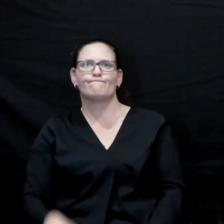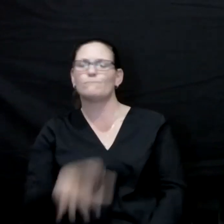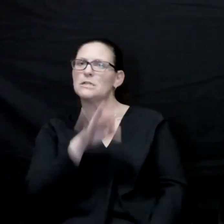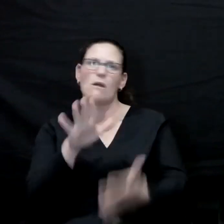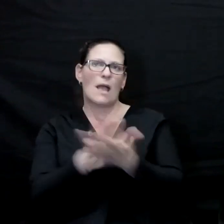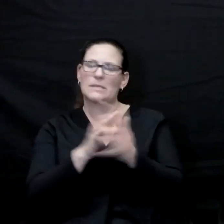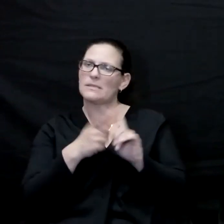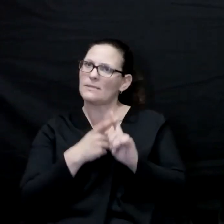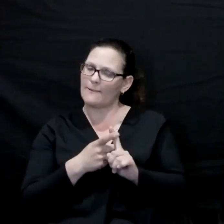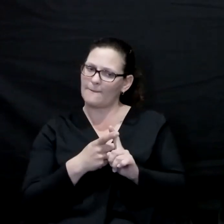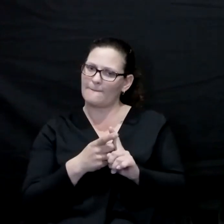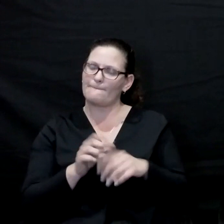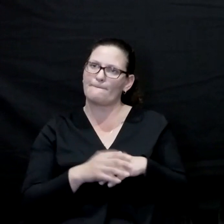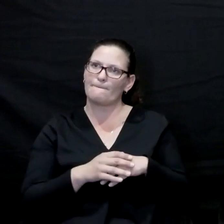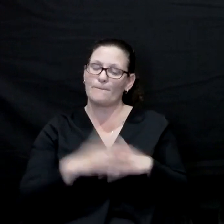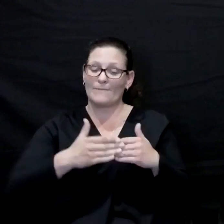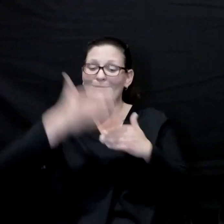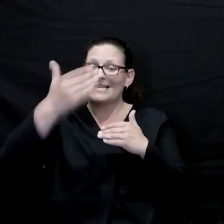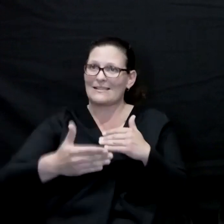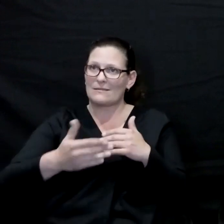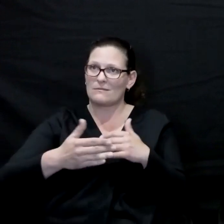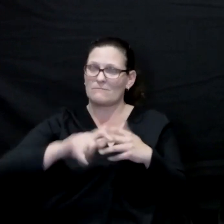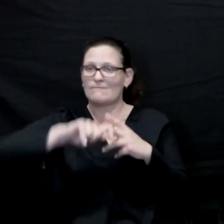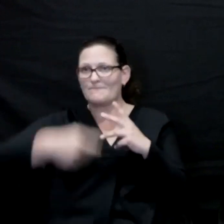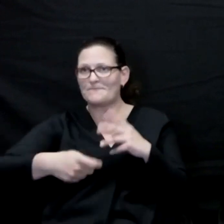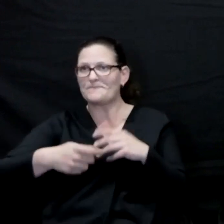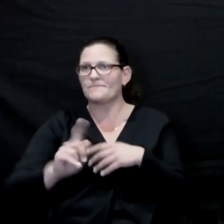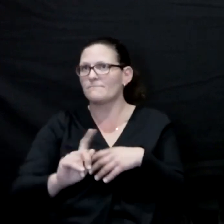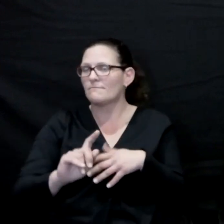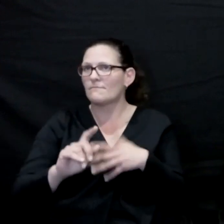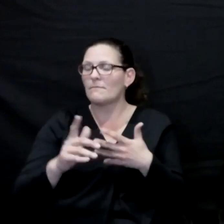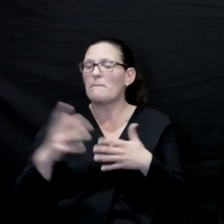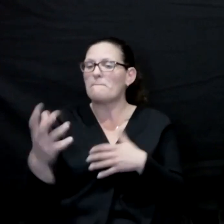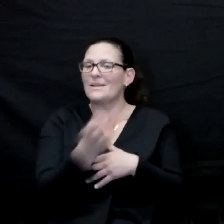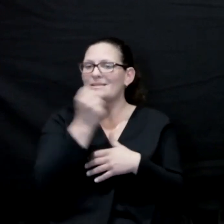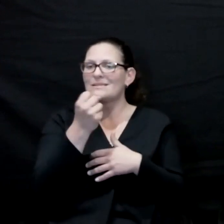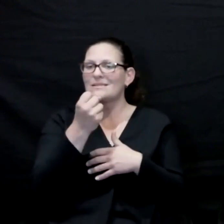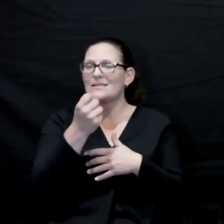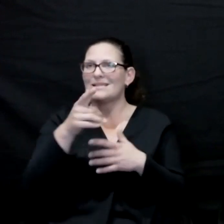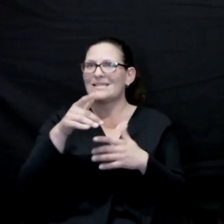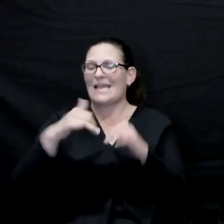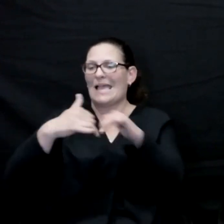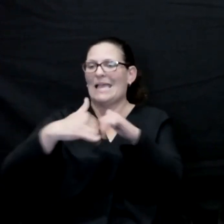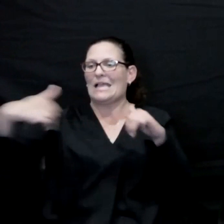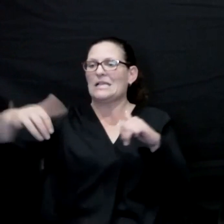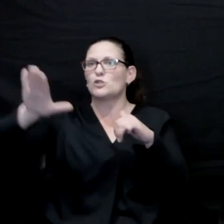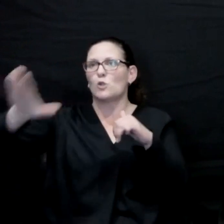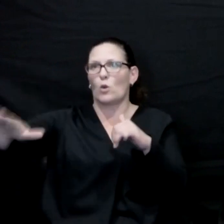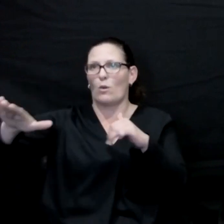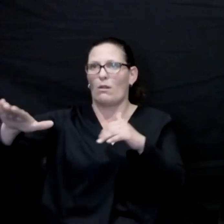So the next stage is you have to go to what you call an external review or an external appeal.